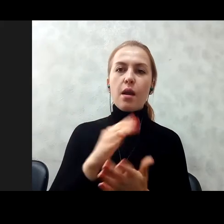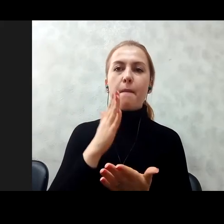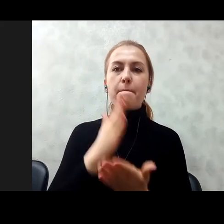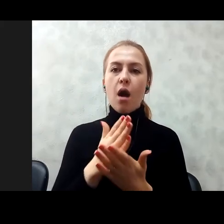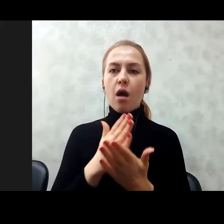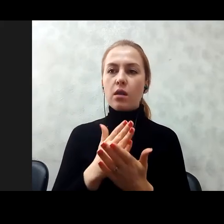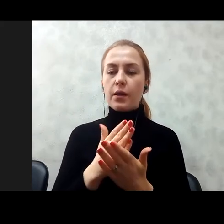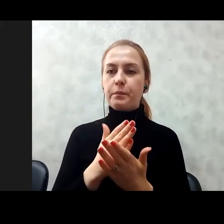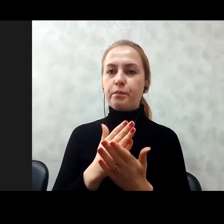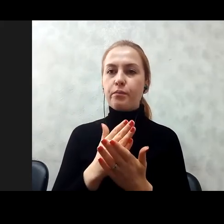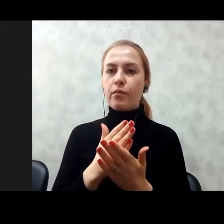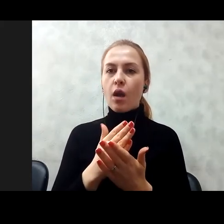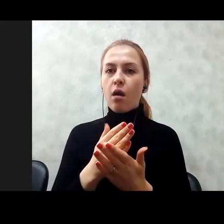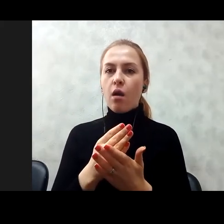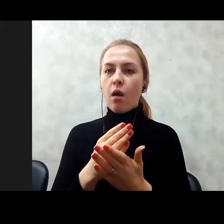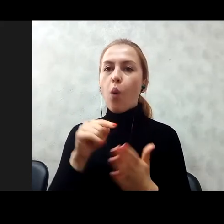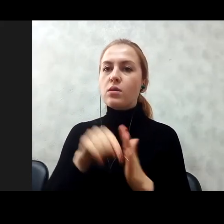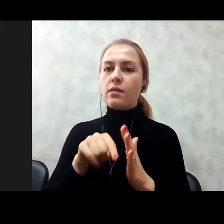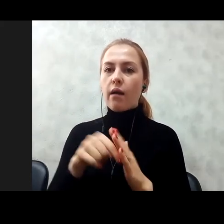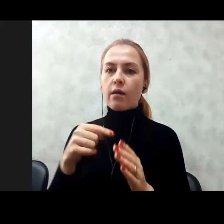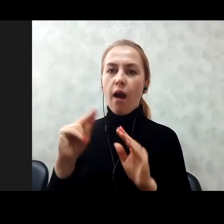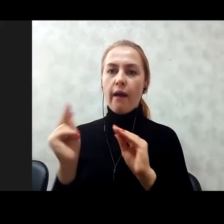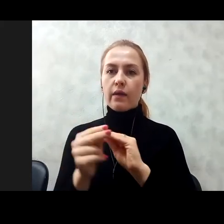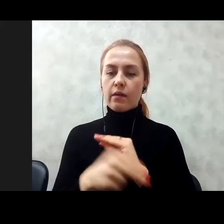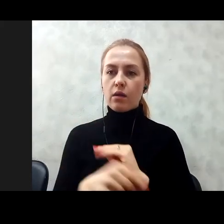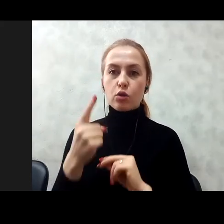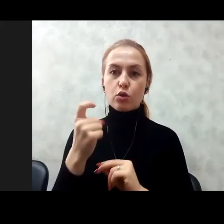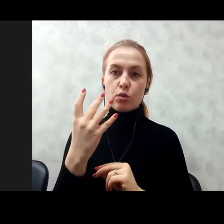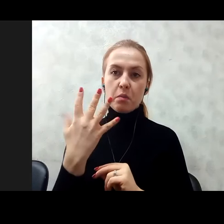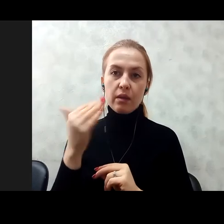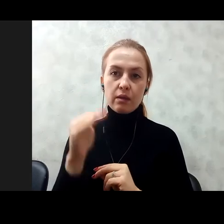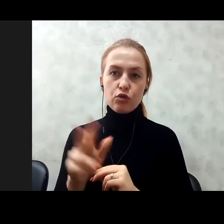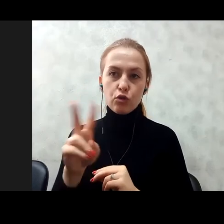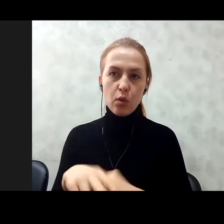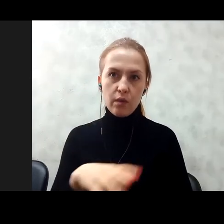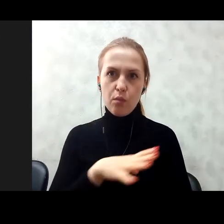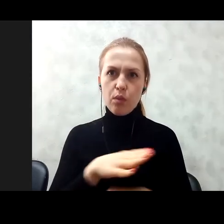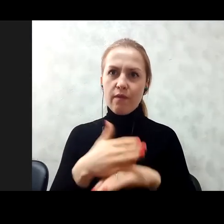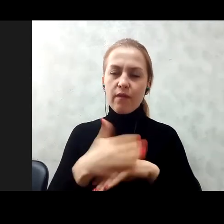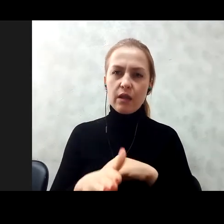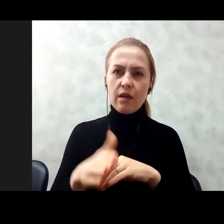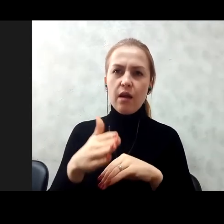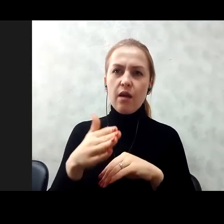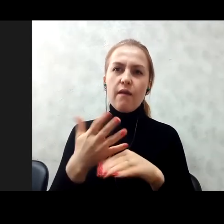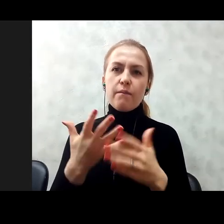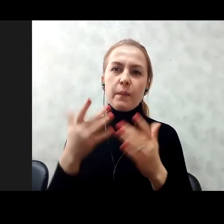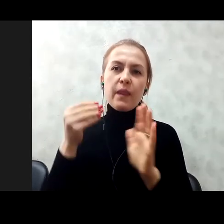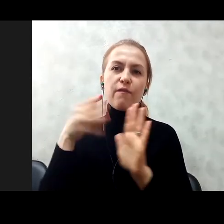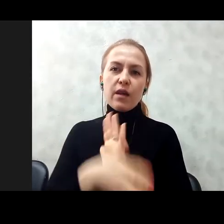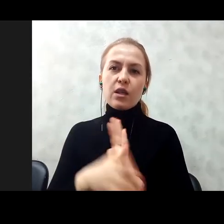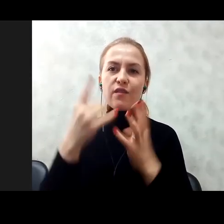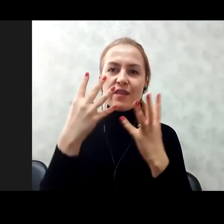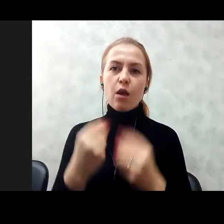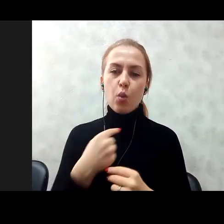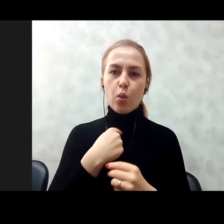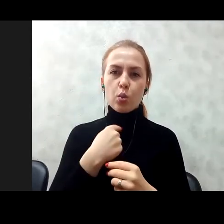disseminated relating to the elections, and more than $100,000 were spent